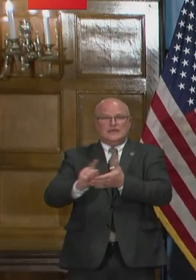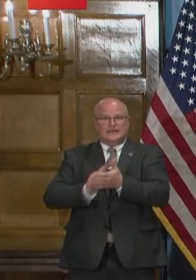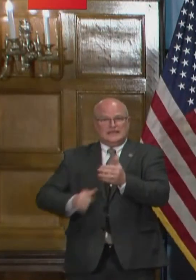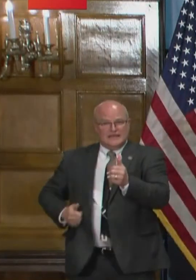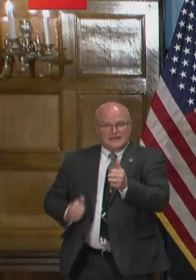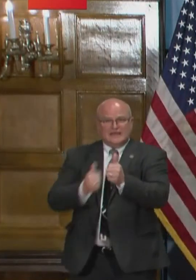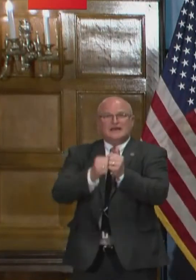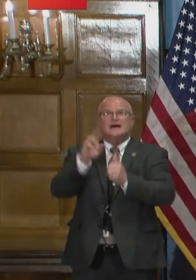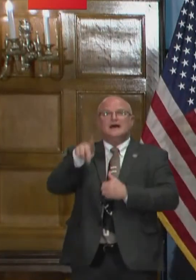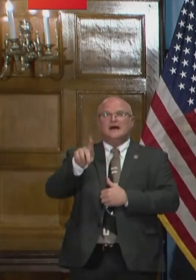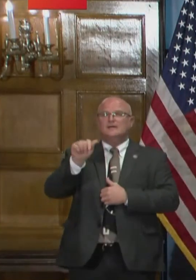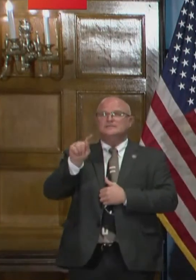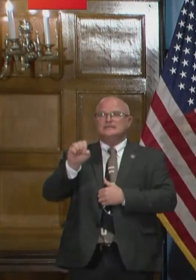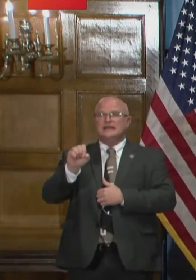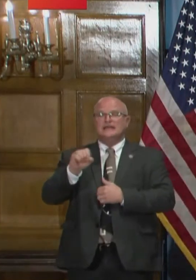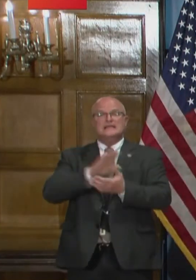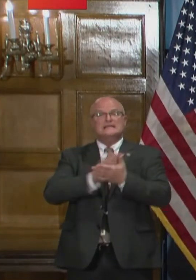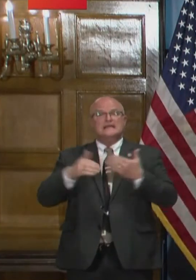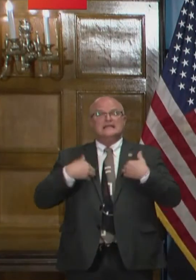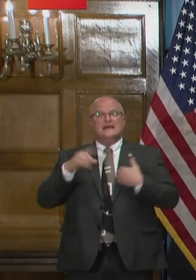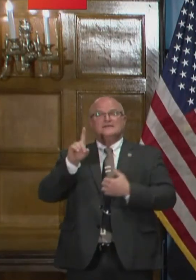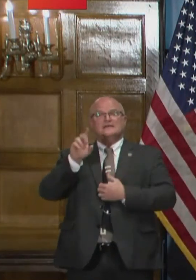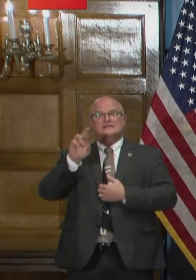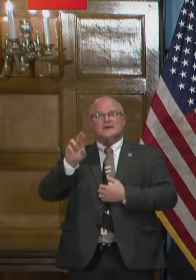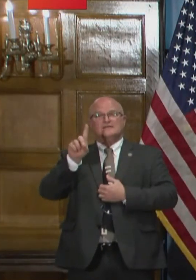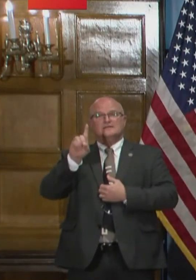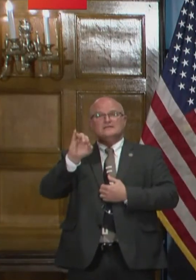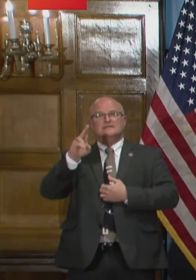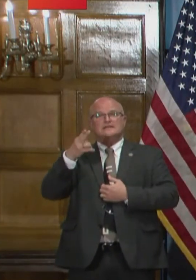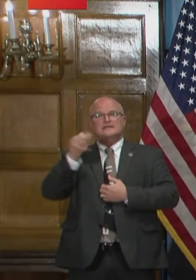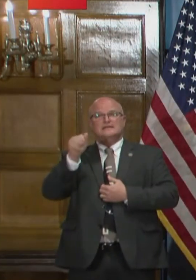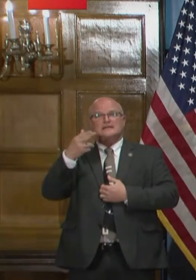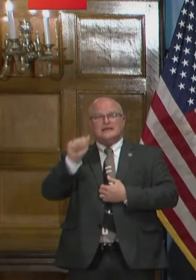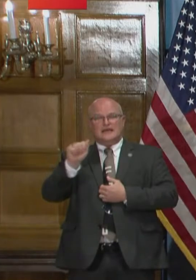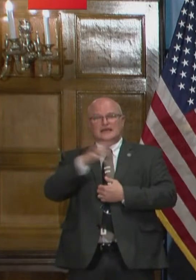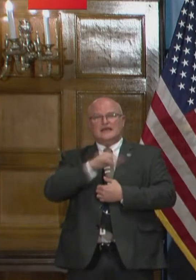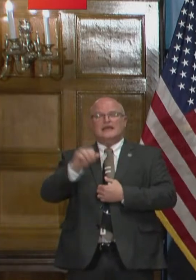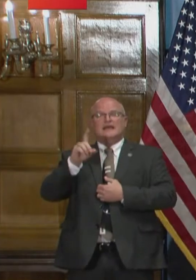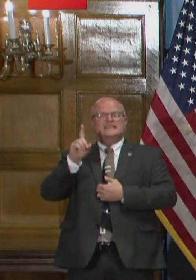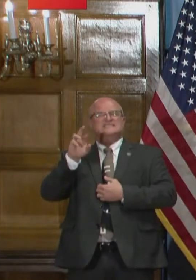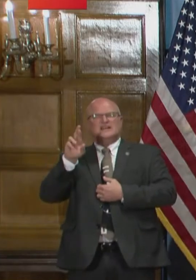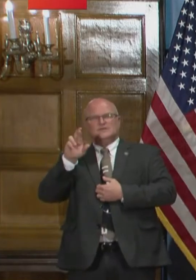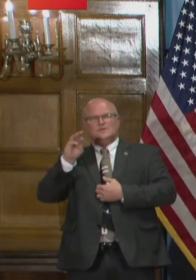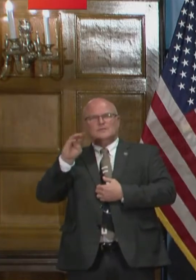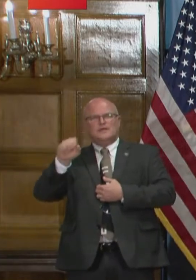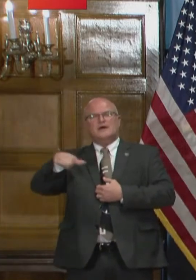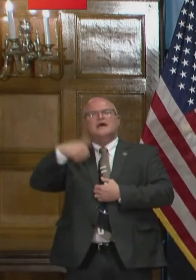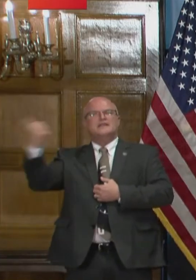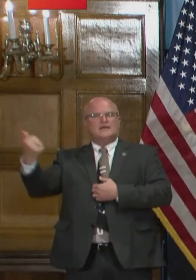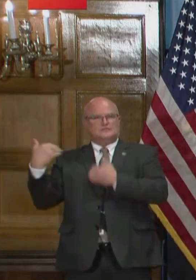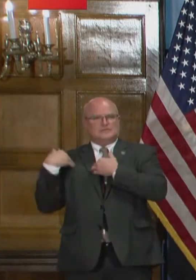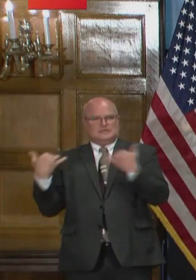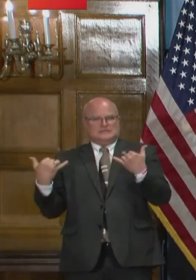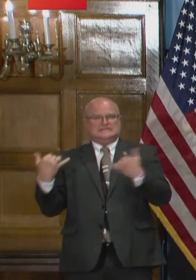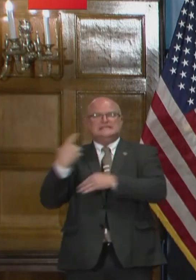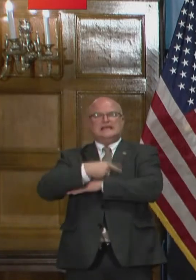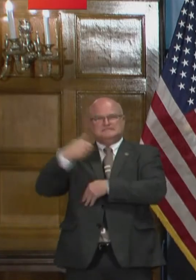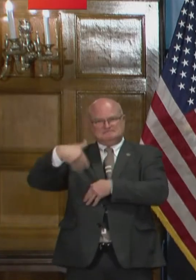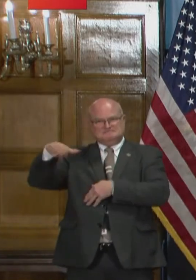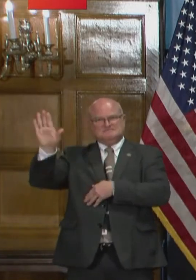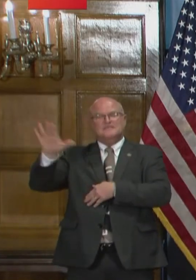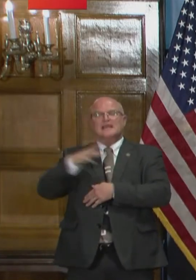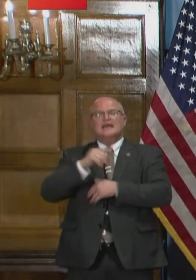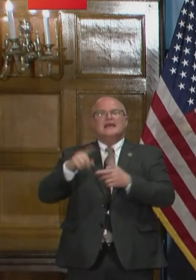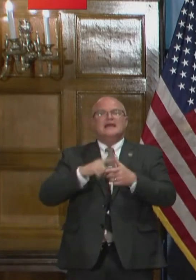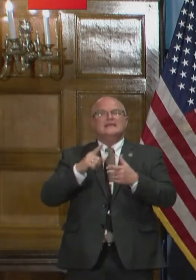I'm delighted to be joined by Dr. Dillahay. Dr. Romero has another obligation. And then